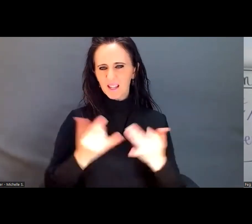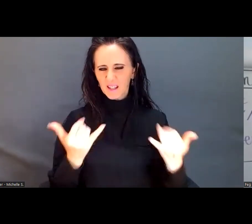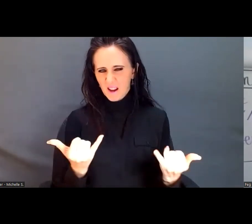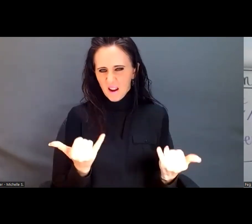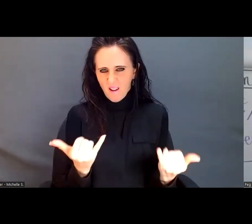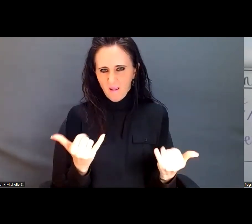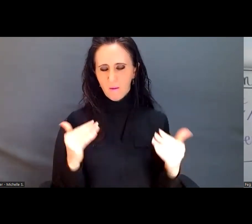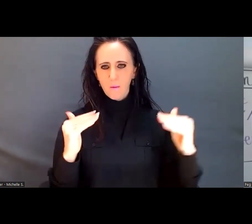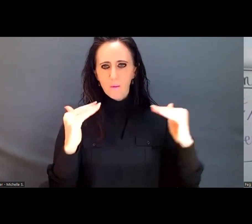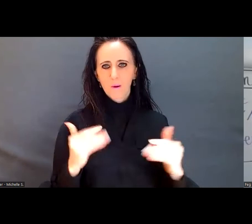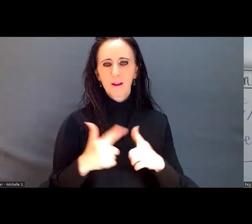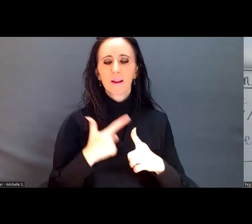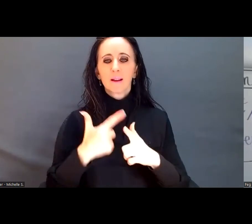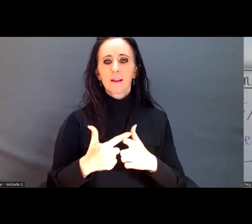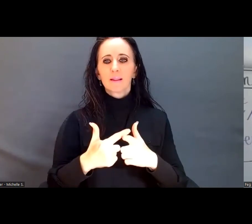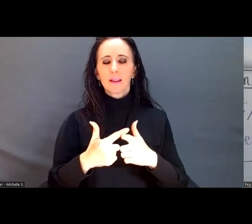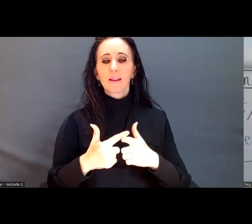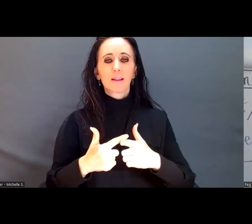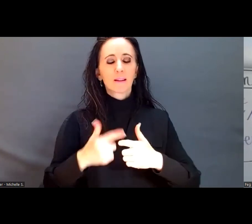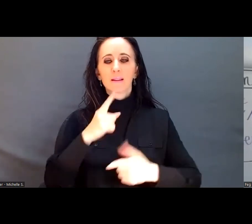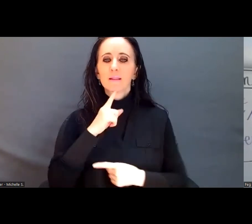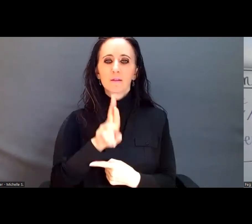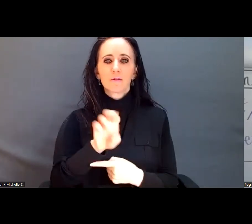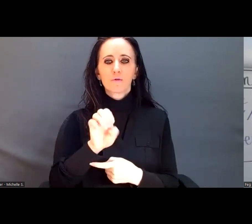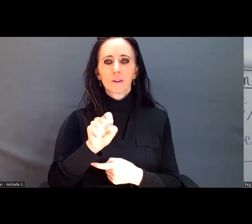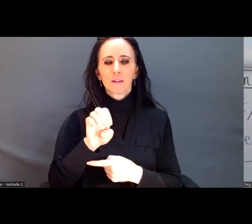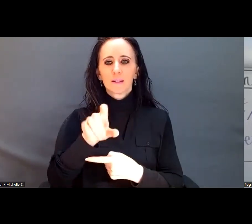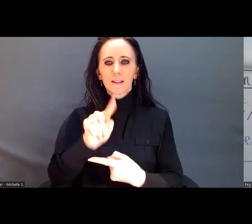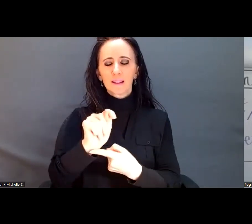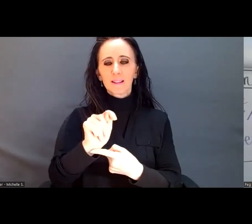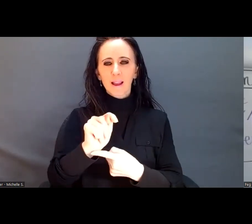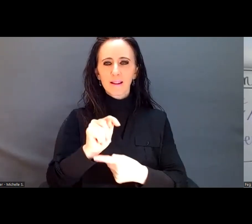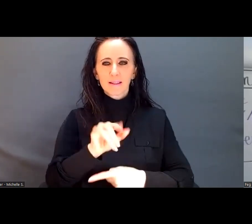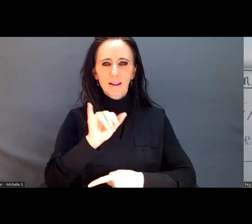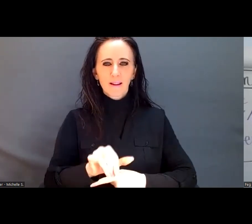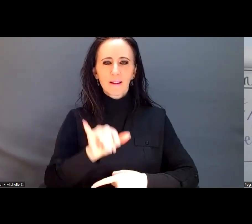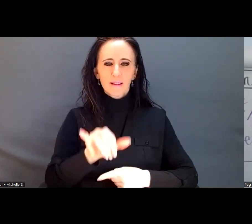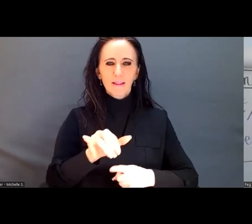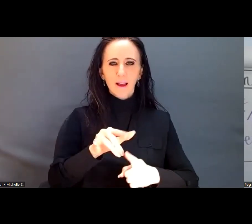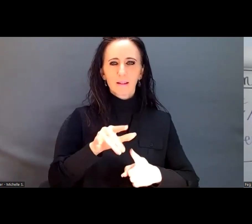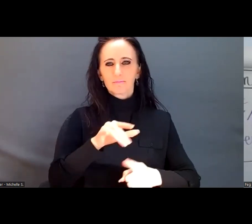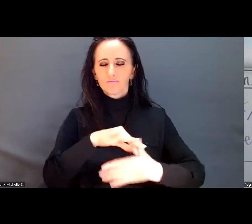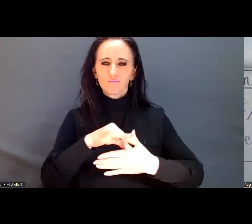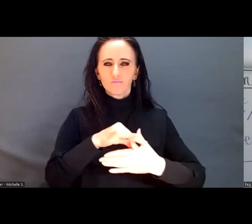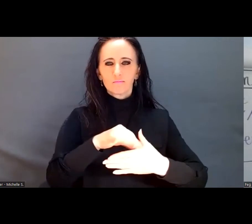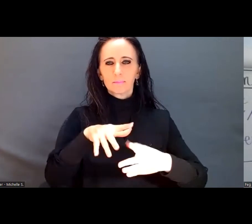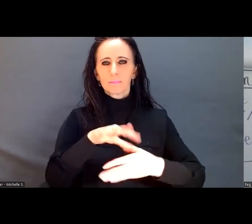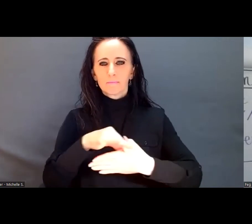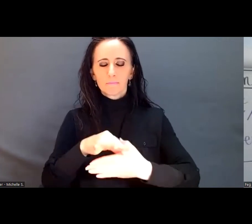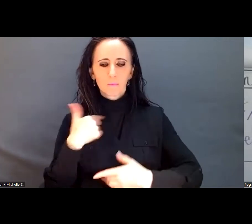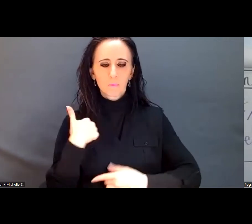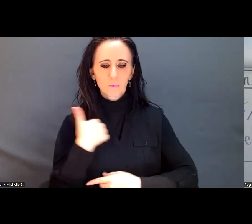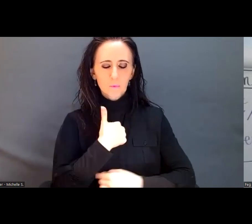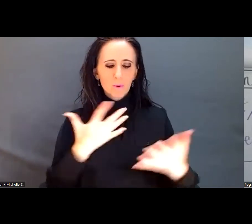the context. How do we see what we've learned these past couple of years working at home, online? What do we want to do with